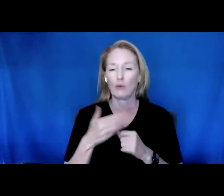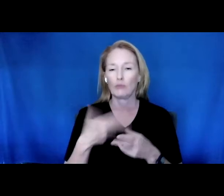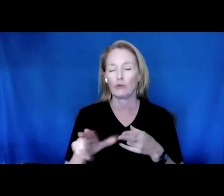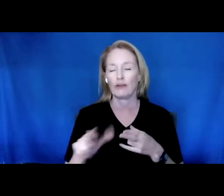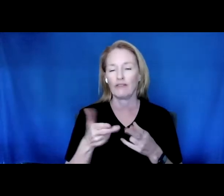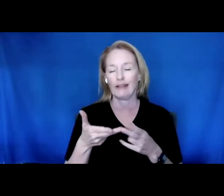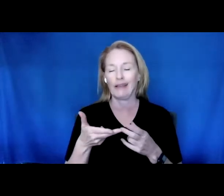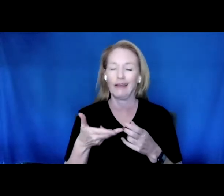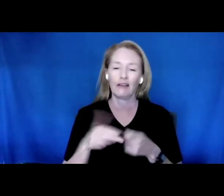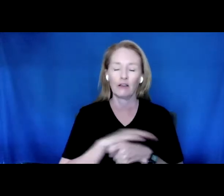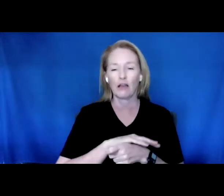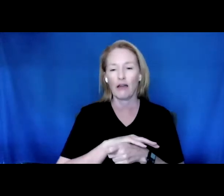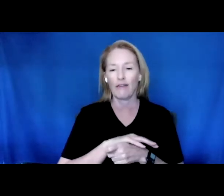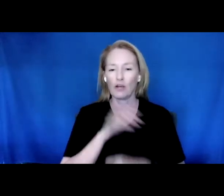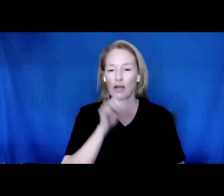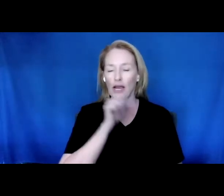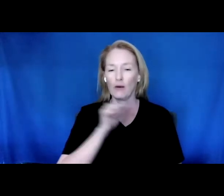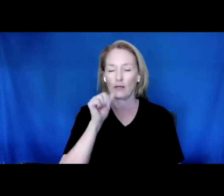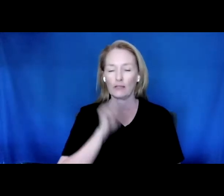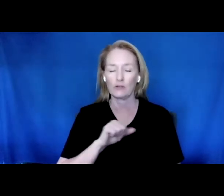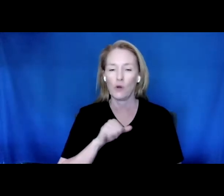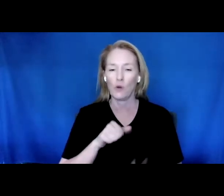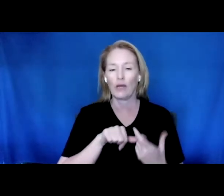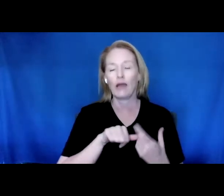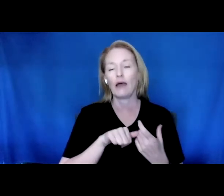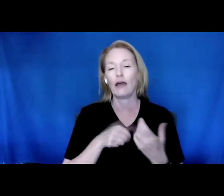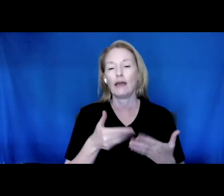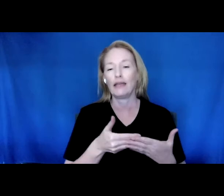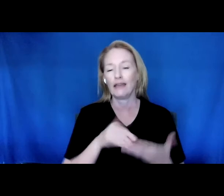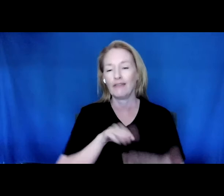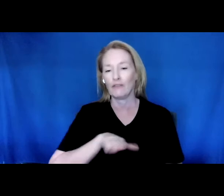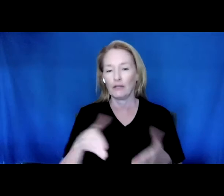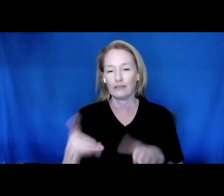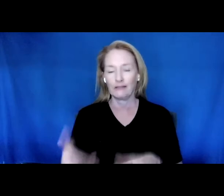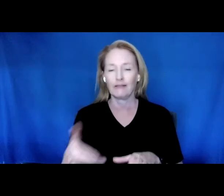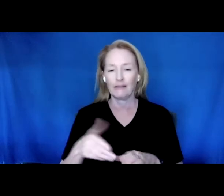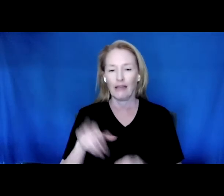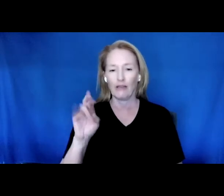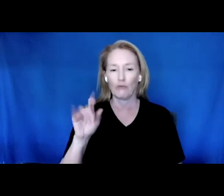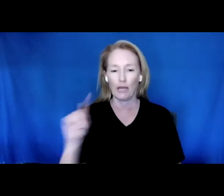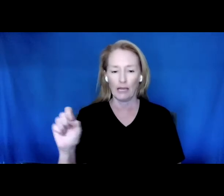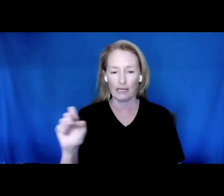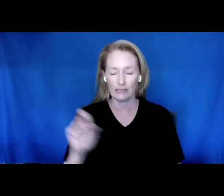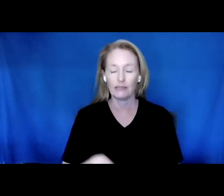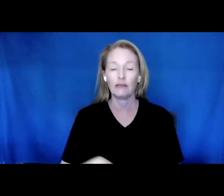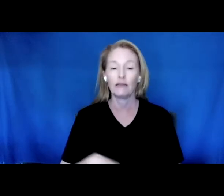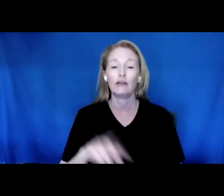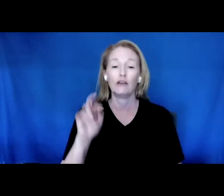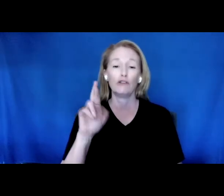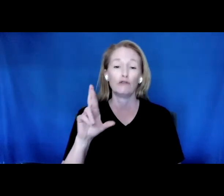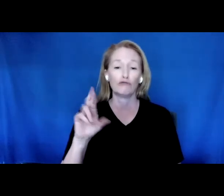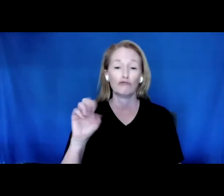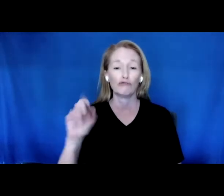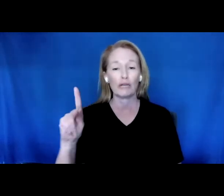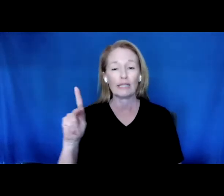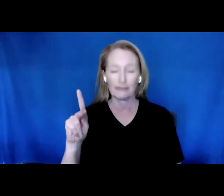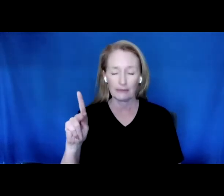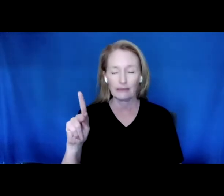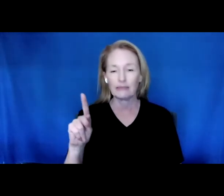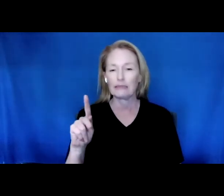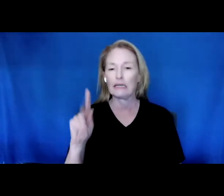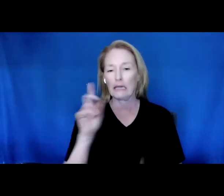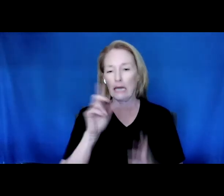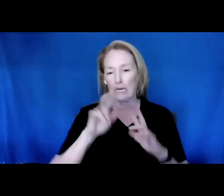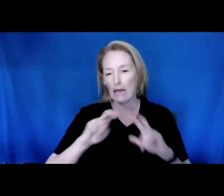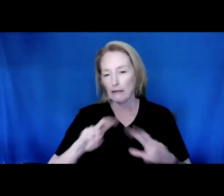mortality rates, some background as to what a perinatal periods of risk analysis is and why we conducted it, the results